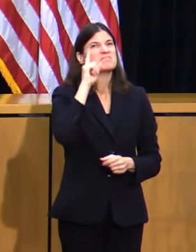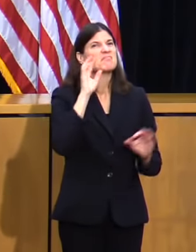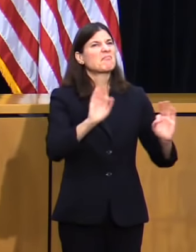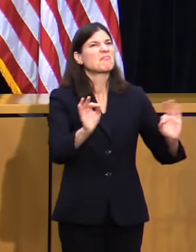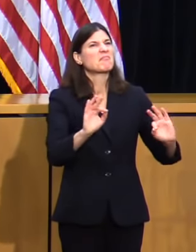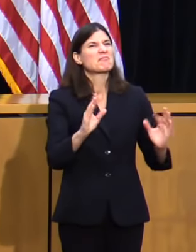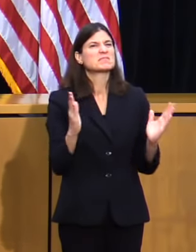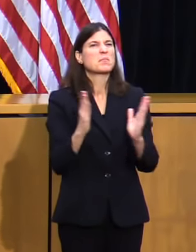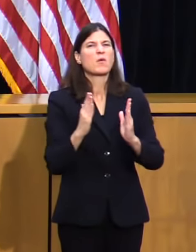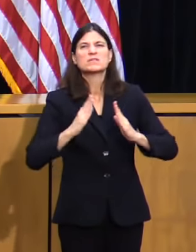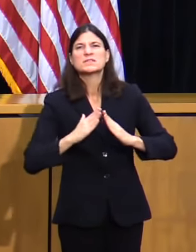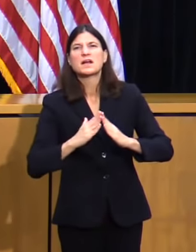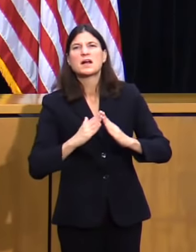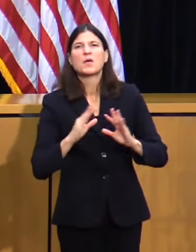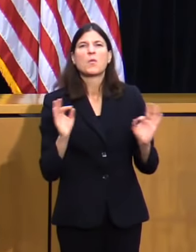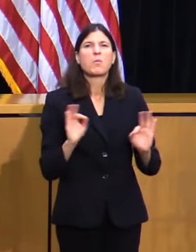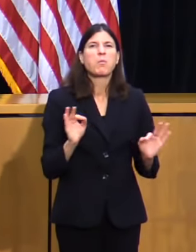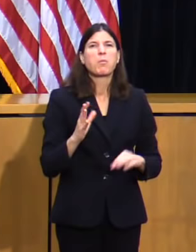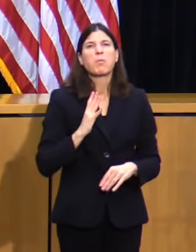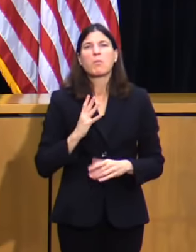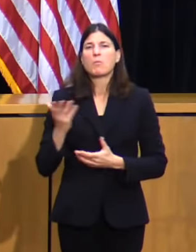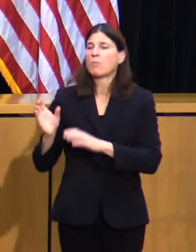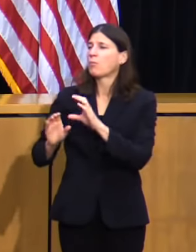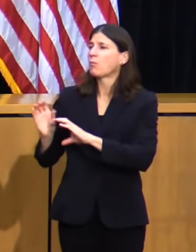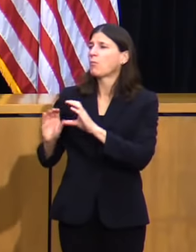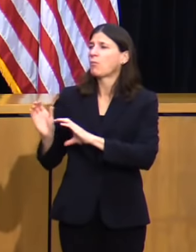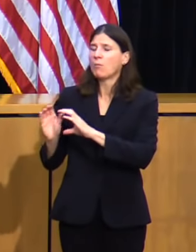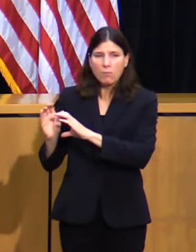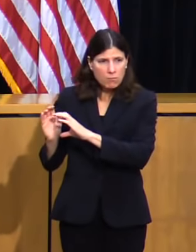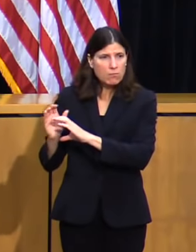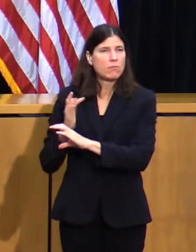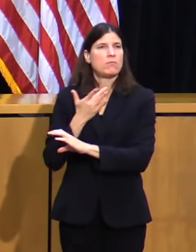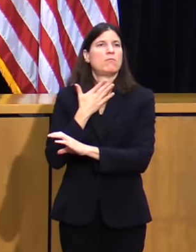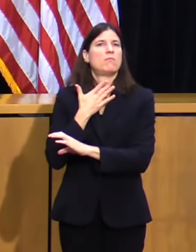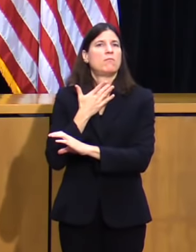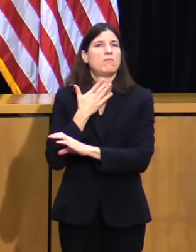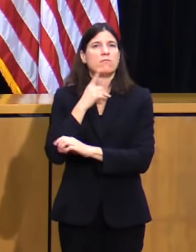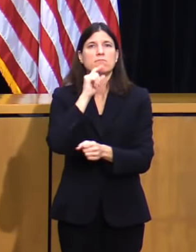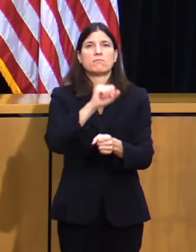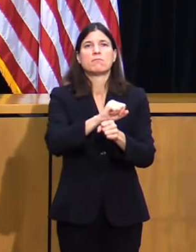is where COVID is finding its greatest opportunity to spread.